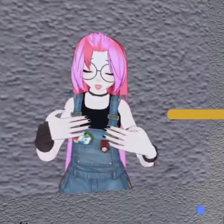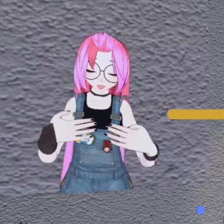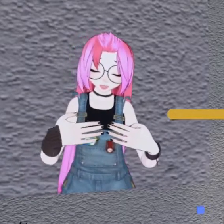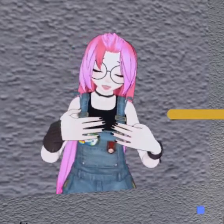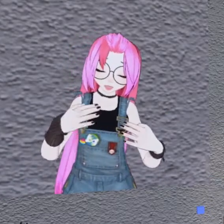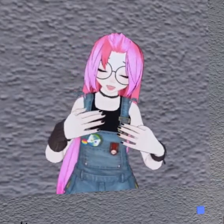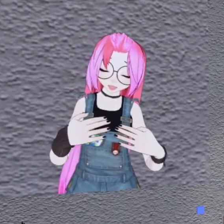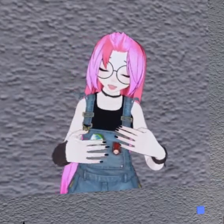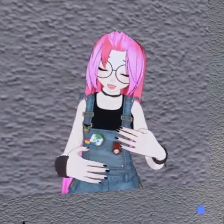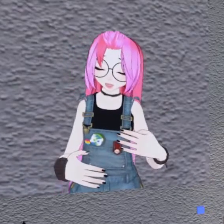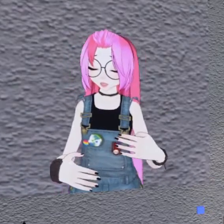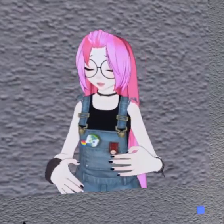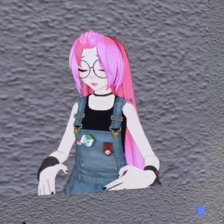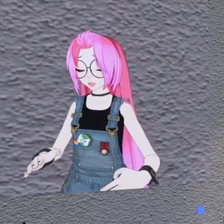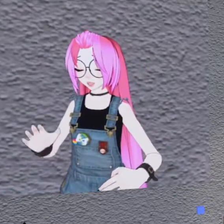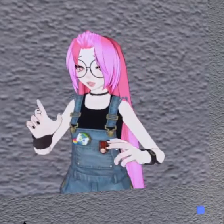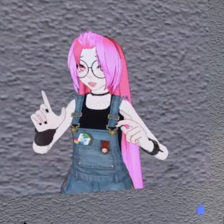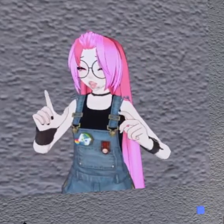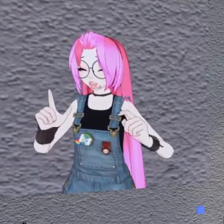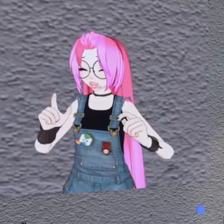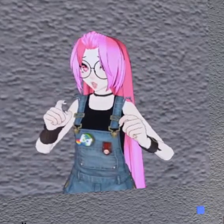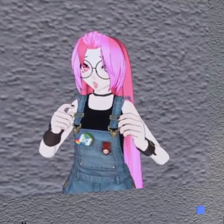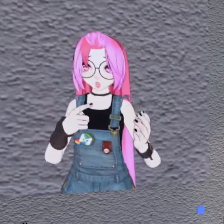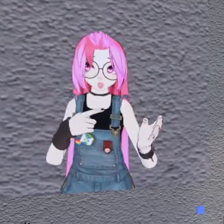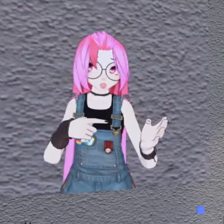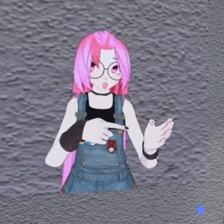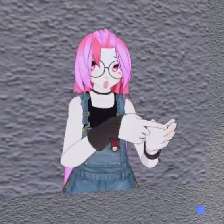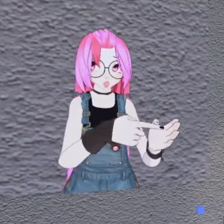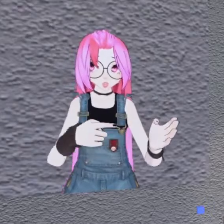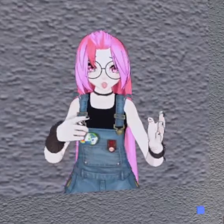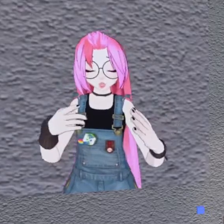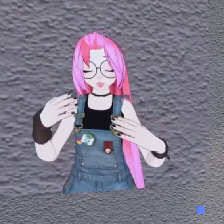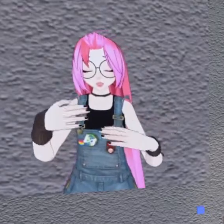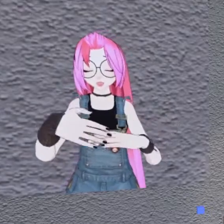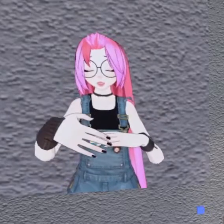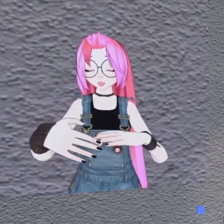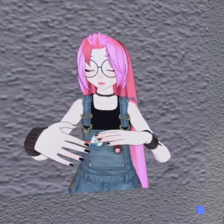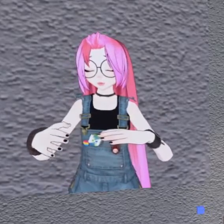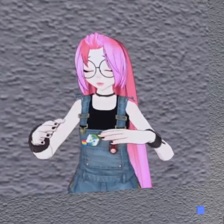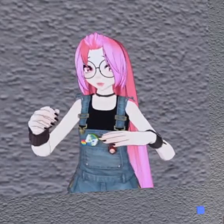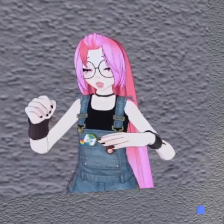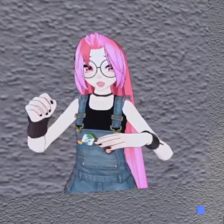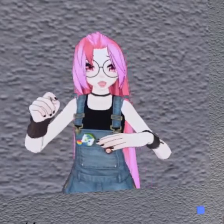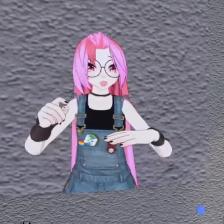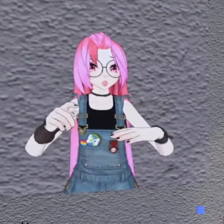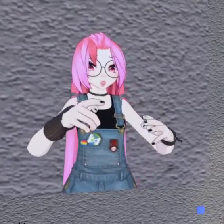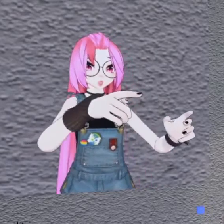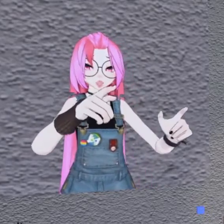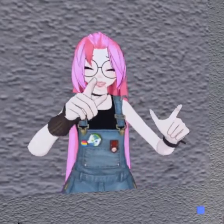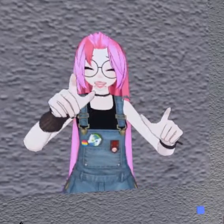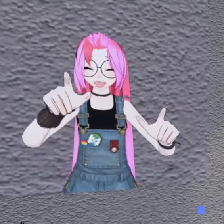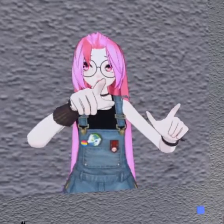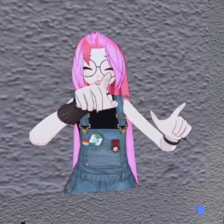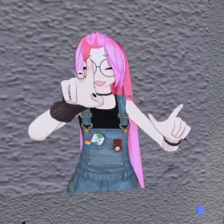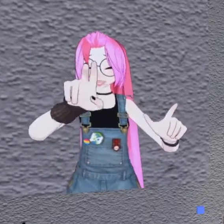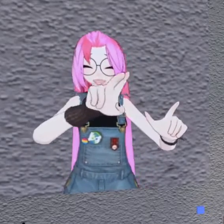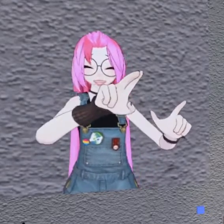close to the end here. Is there anything else you guys want to discuss or go over or ask? Hi, what's up? Earth and...